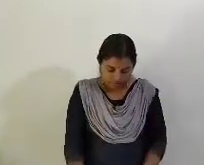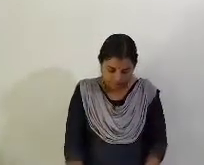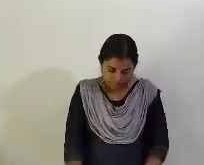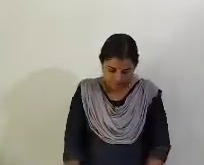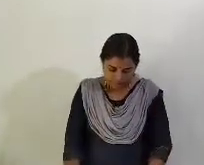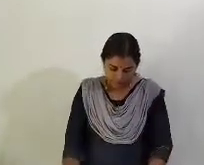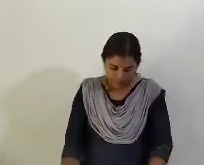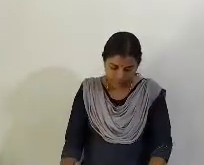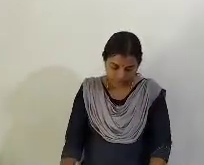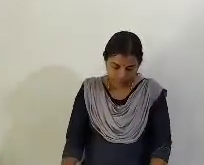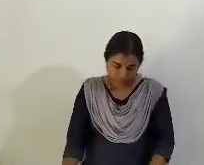That is,